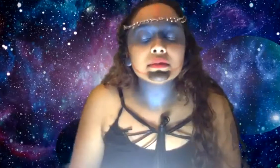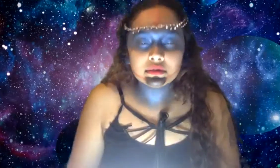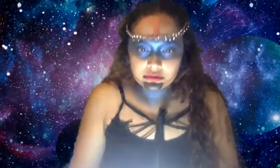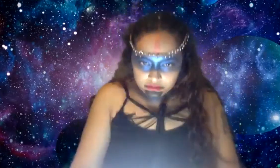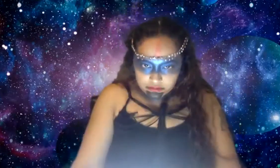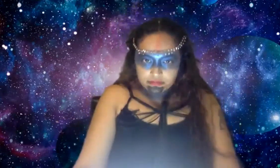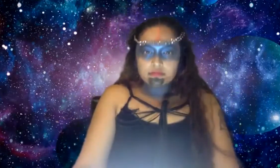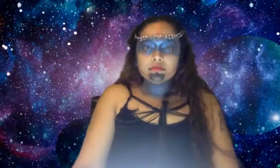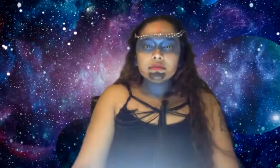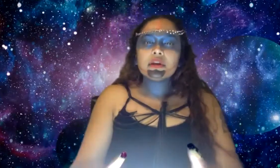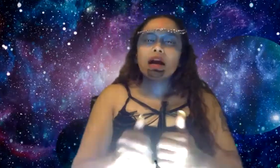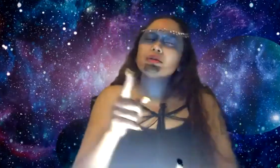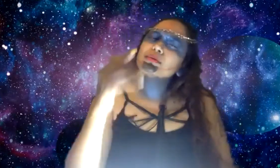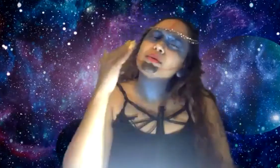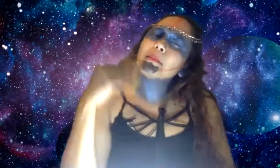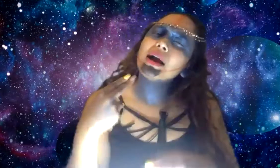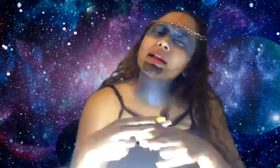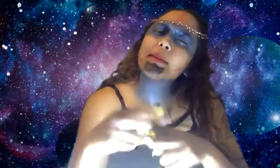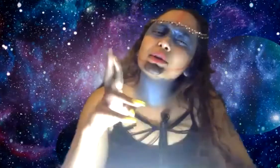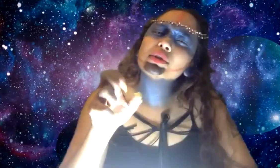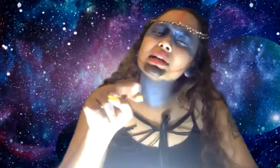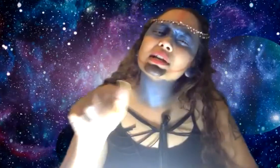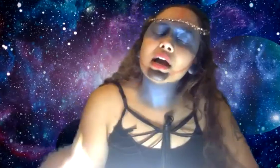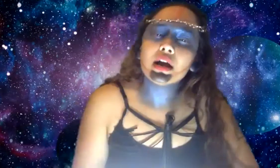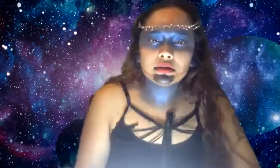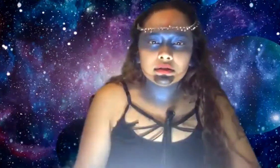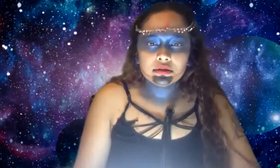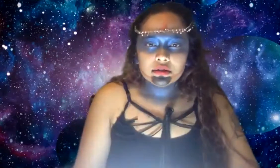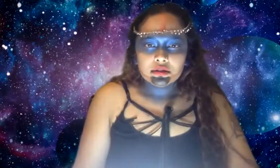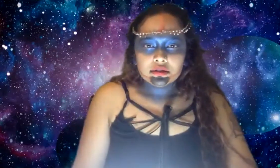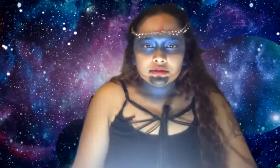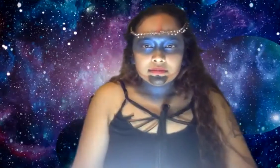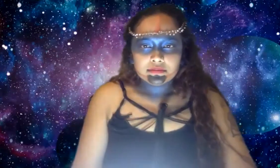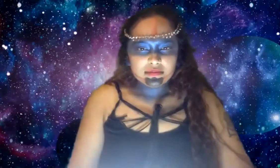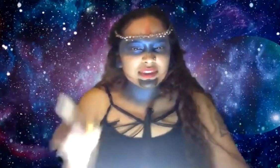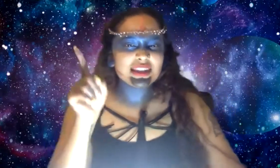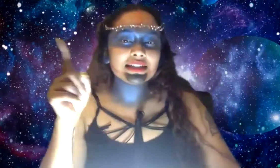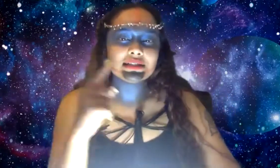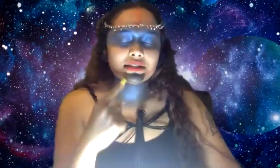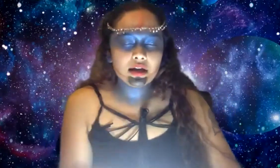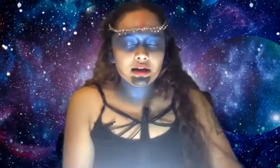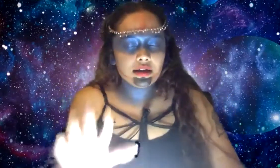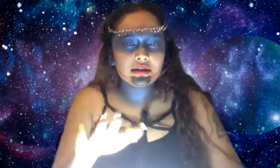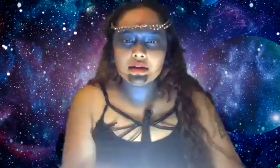And I'm going to give you the honor and designation of being Princess Reina. And I asked, how did you know my name was Reina?